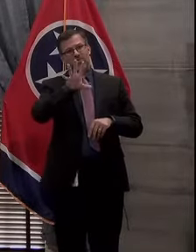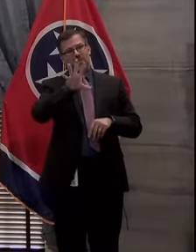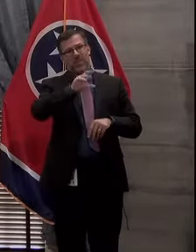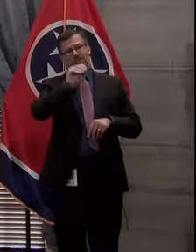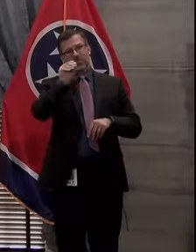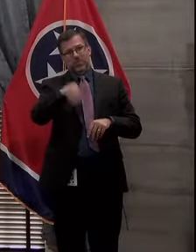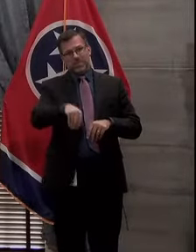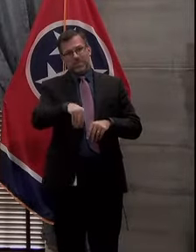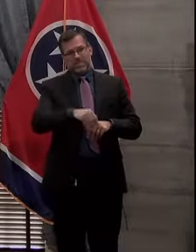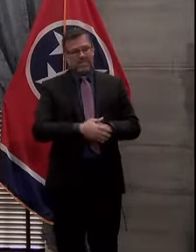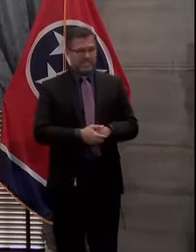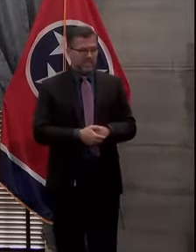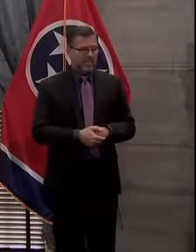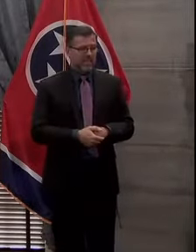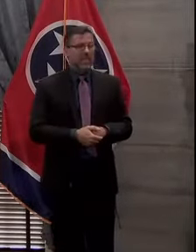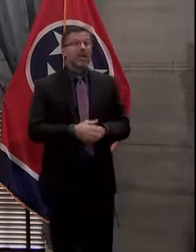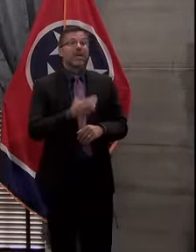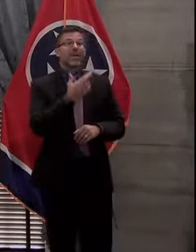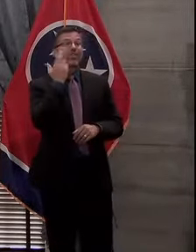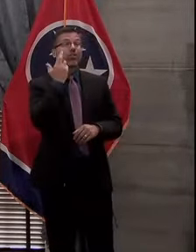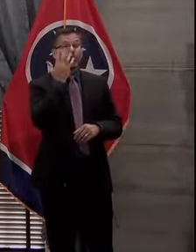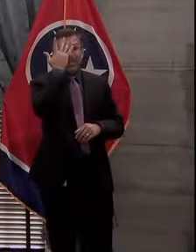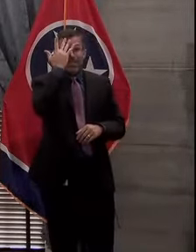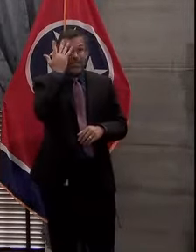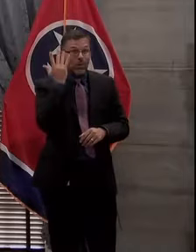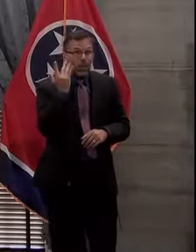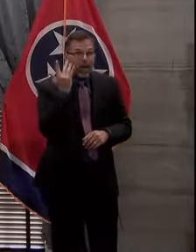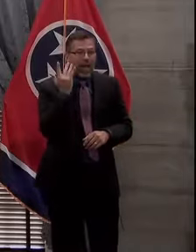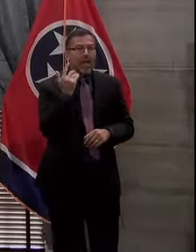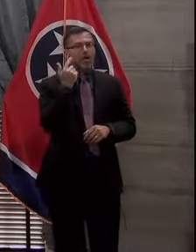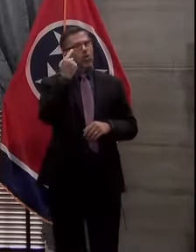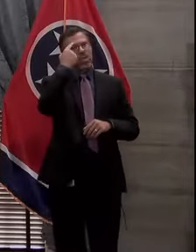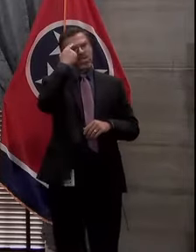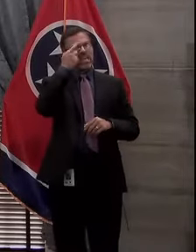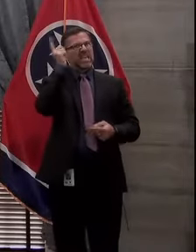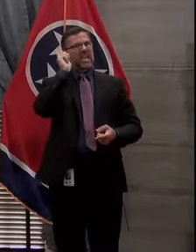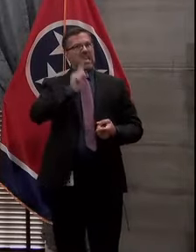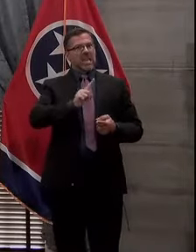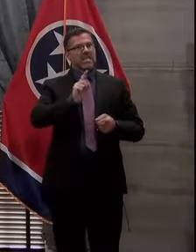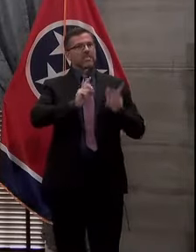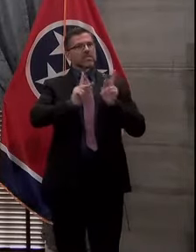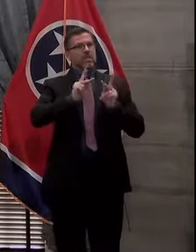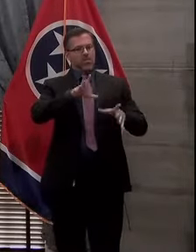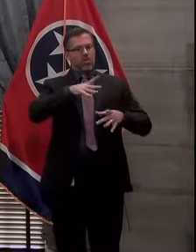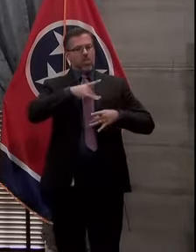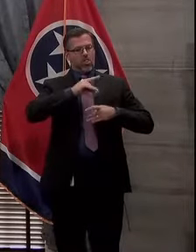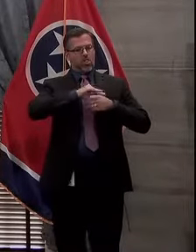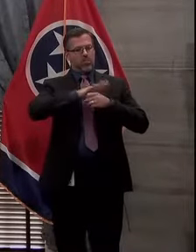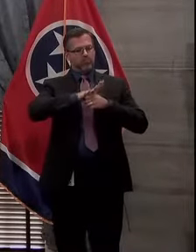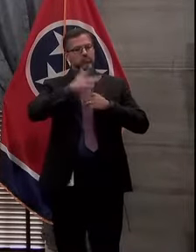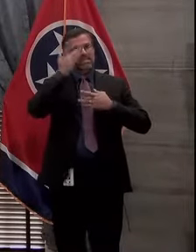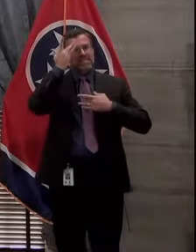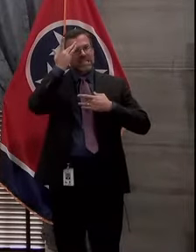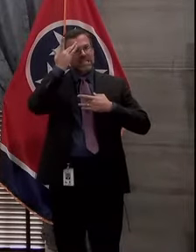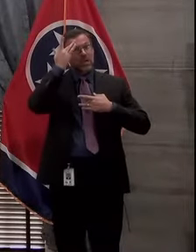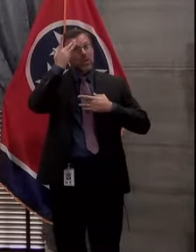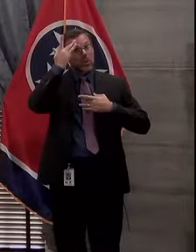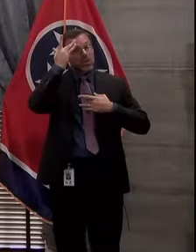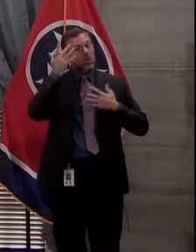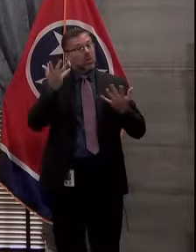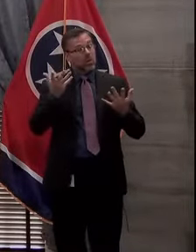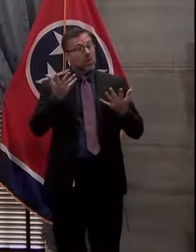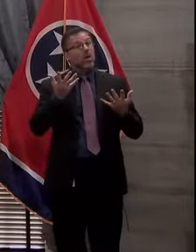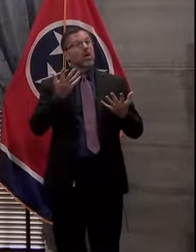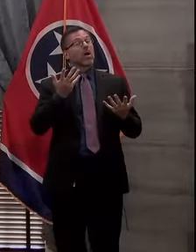that. Fortunately, the best reason of all is we think there are less people getting sick. And the reason we think that is the case